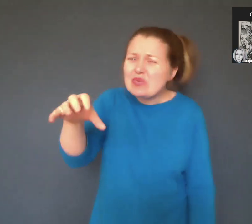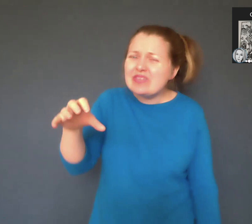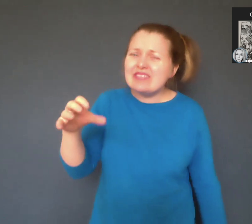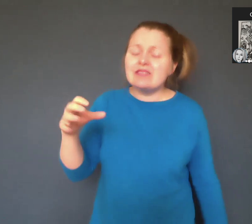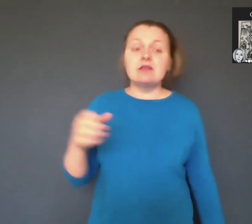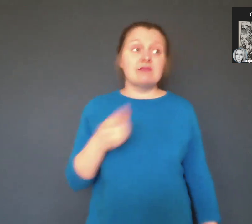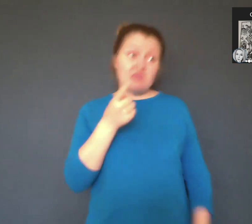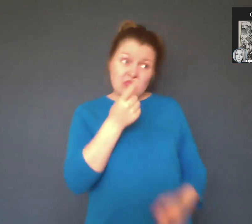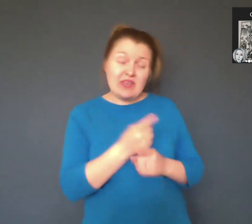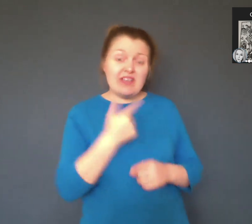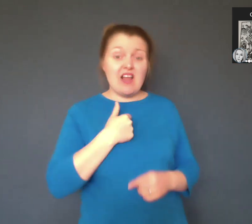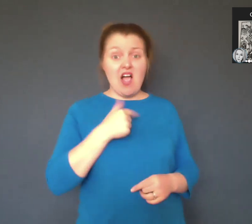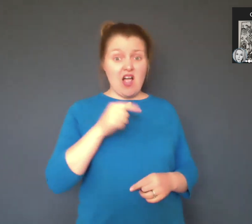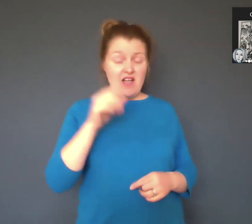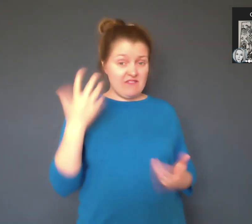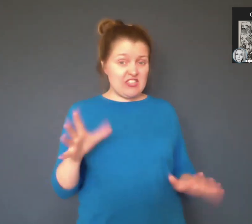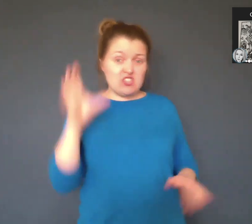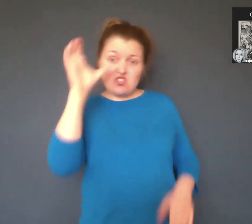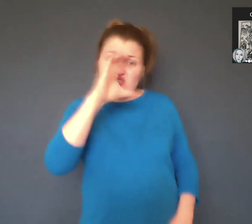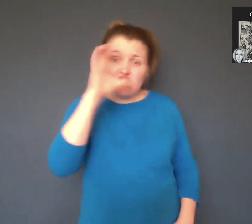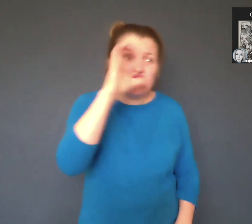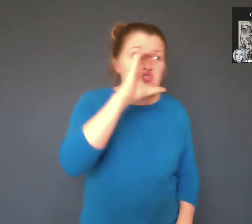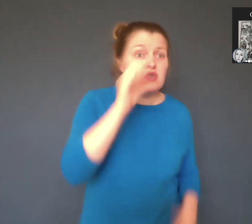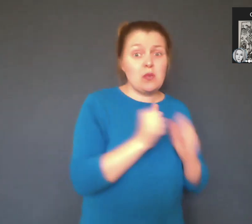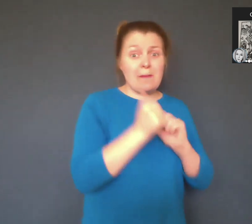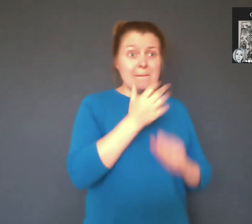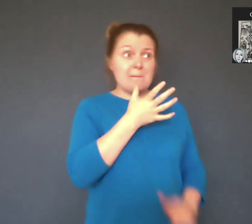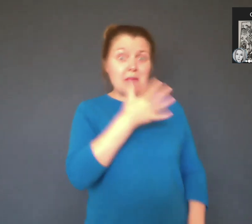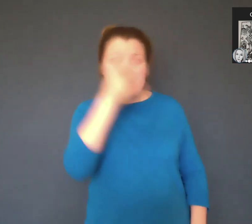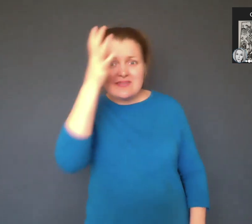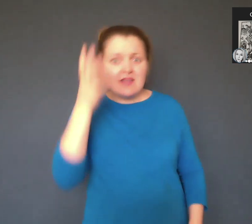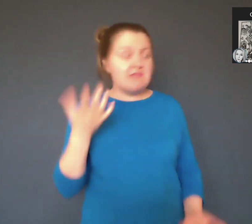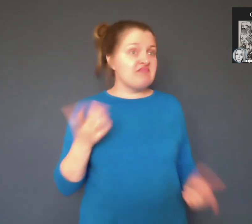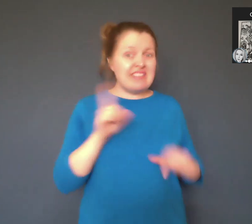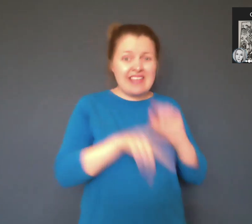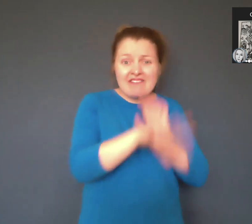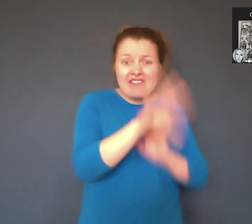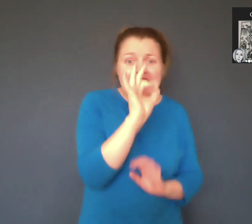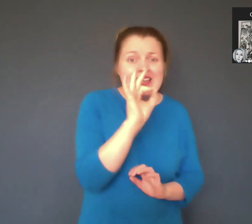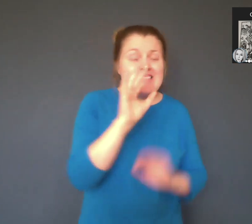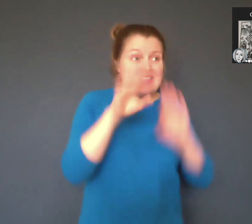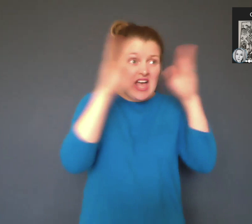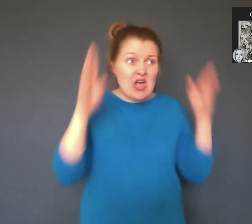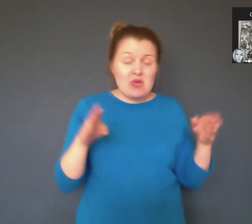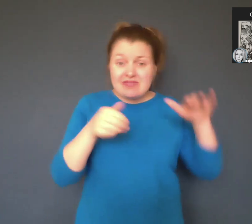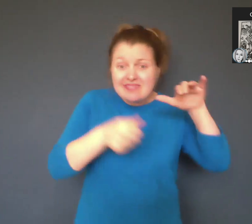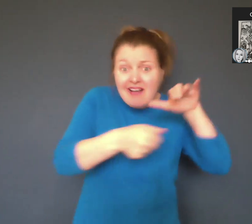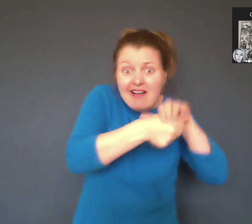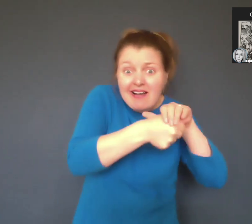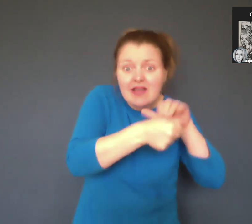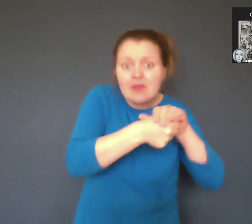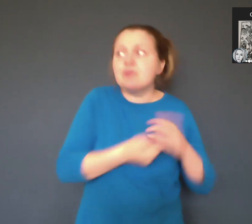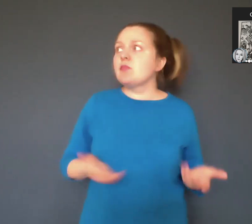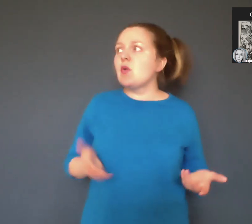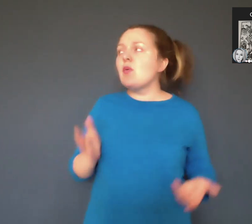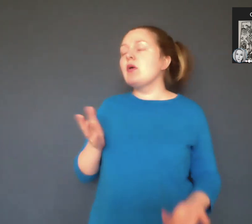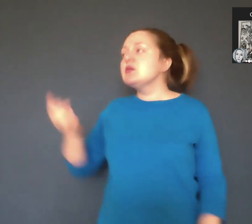hiding." "Well, it's bound to hide from them, stupid," Wendell said. "It doesn't want grown-ups." "You're